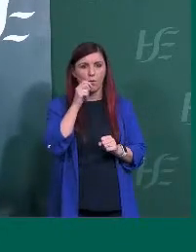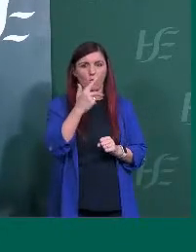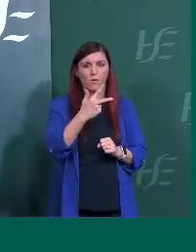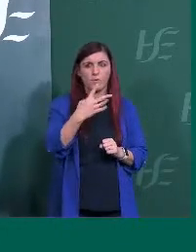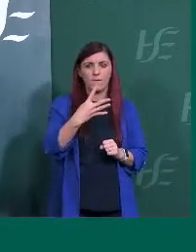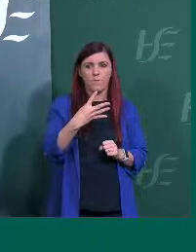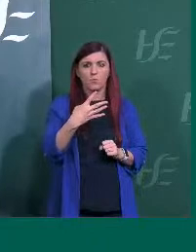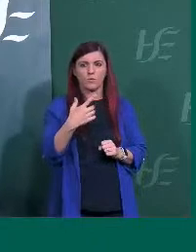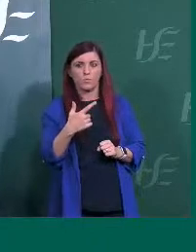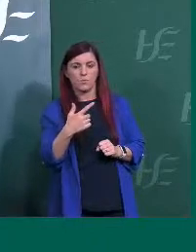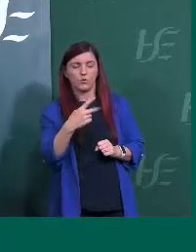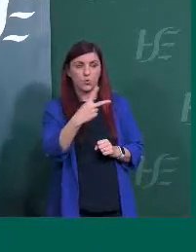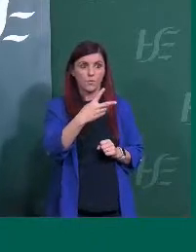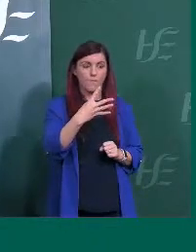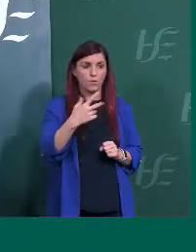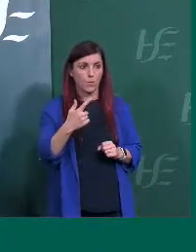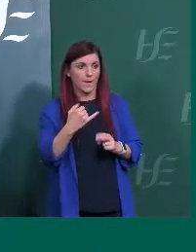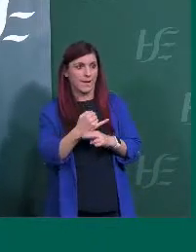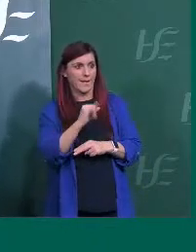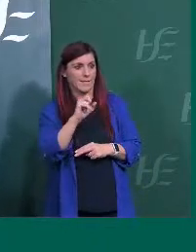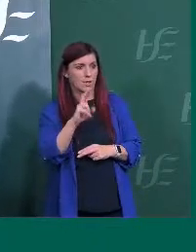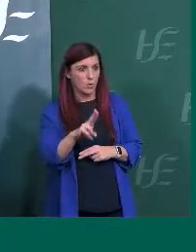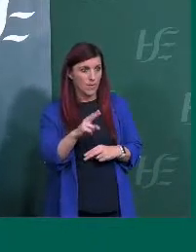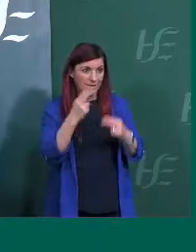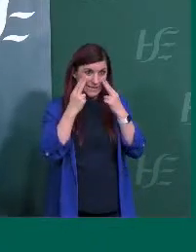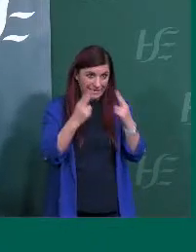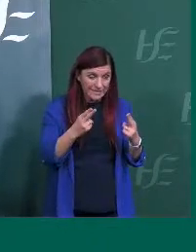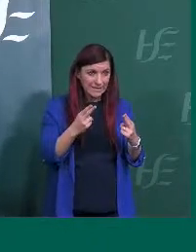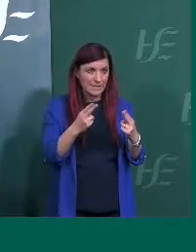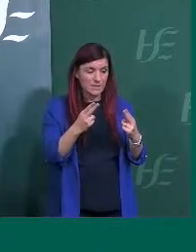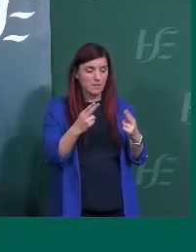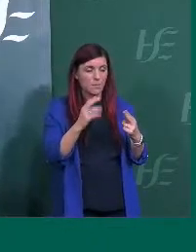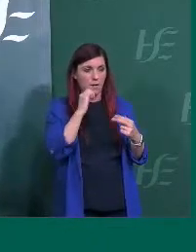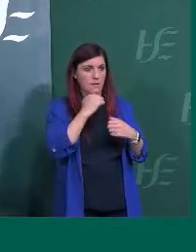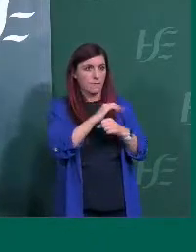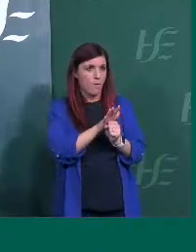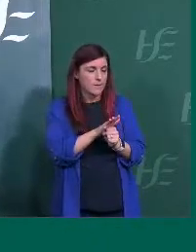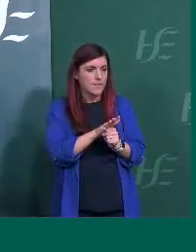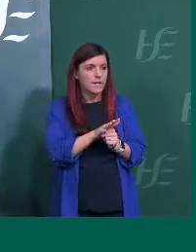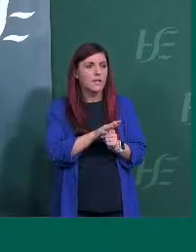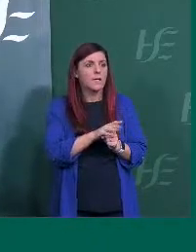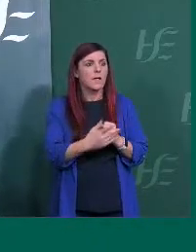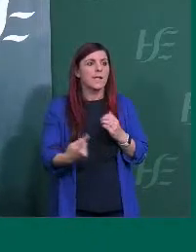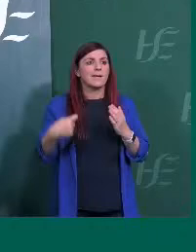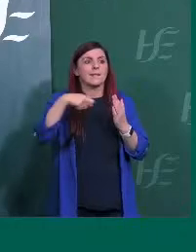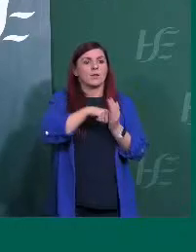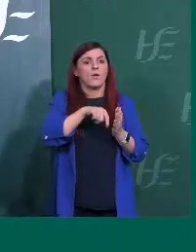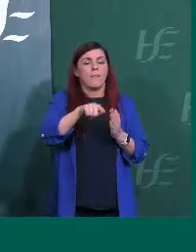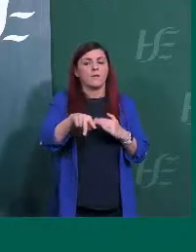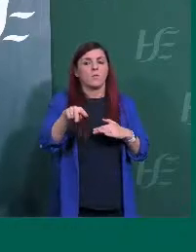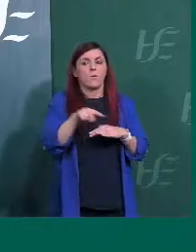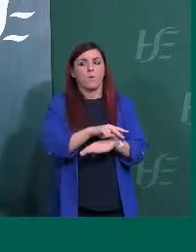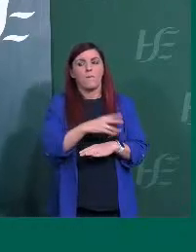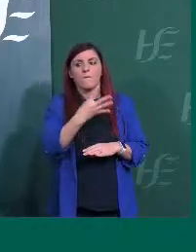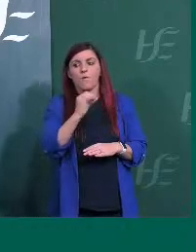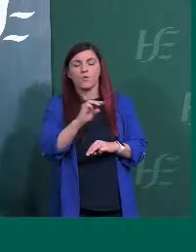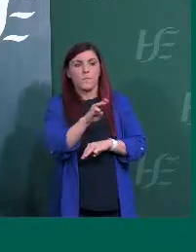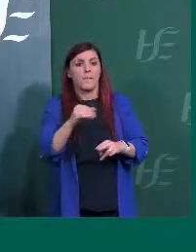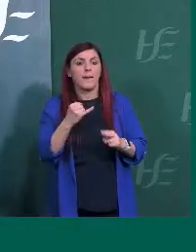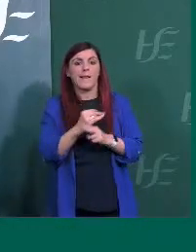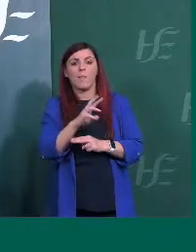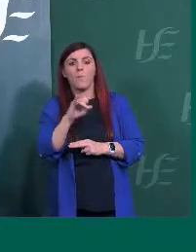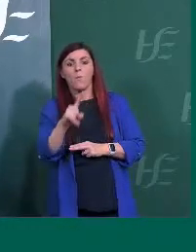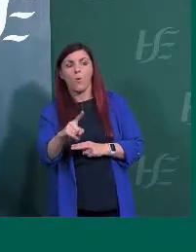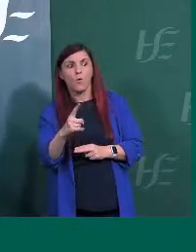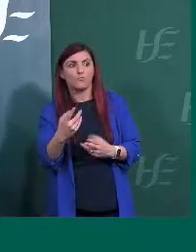340 people needing intensive care for all conditions that day. We had, in addition to that, over 400 people out in the wards